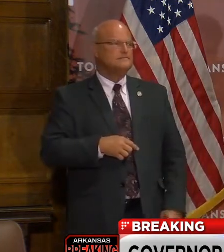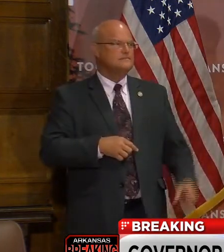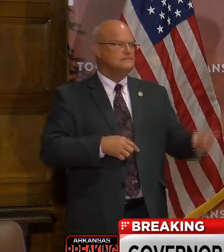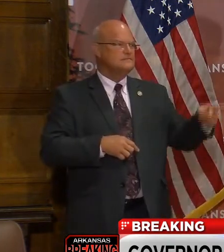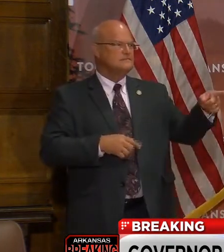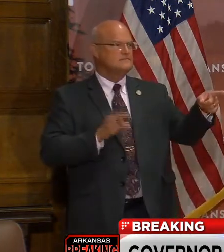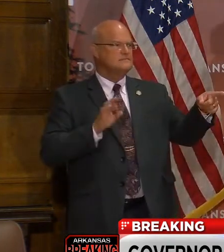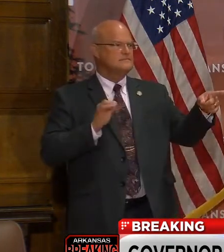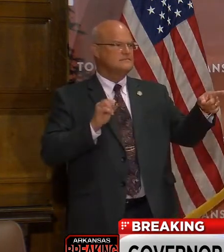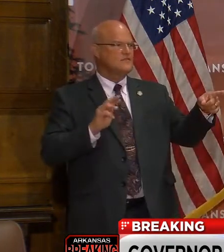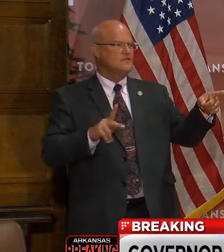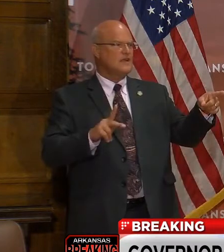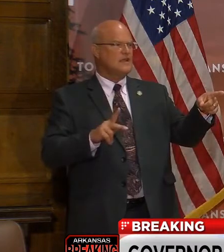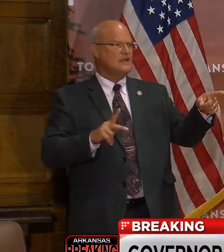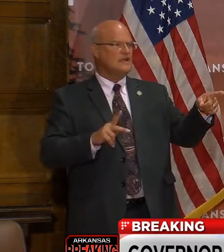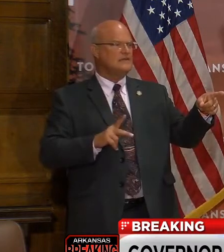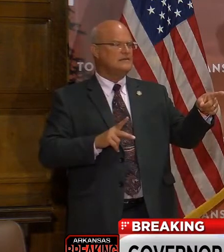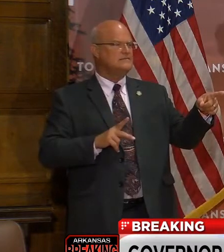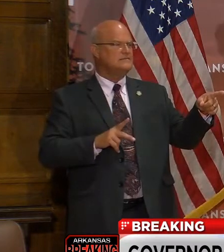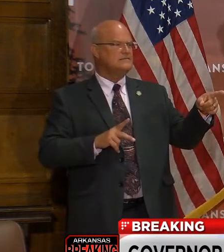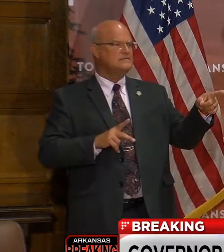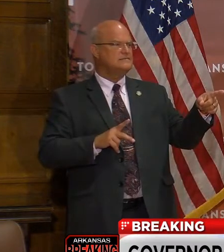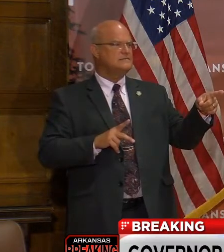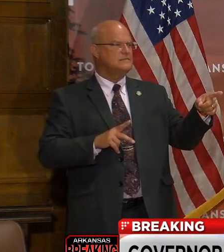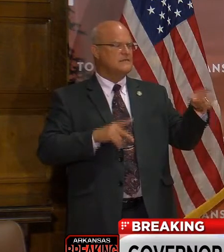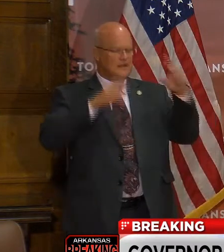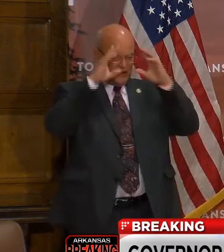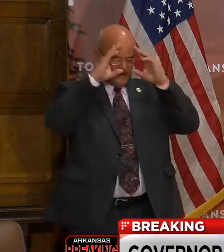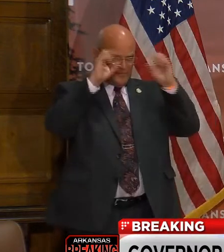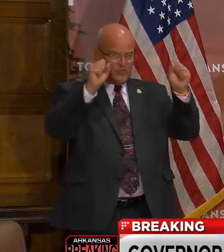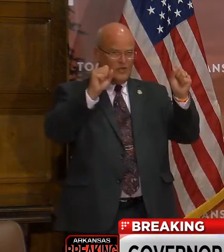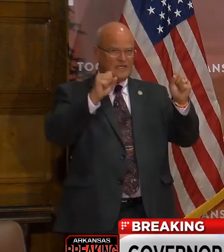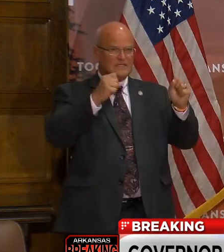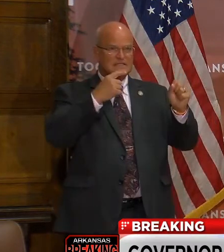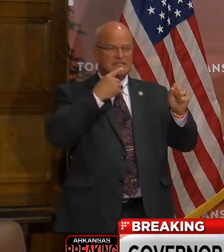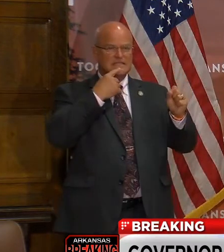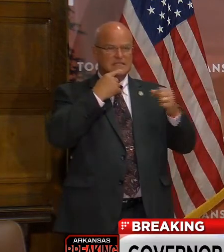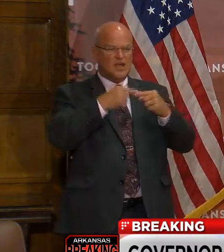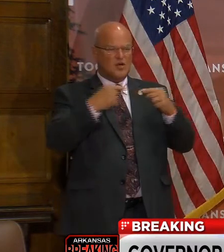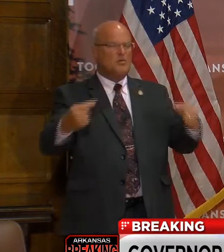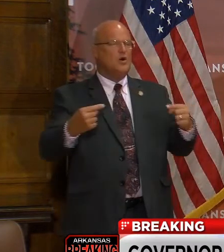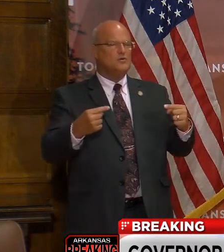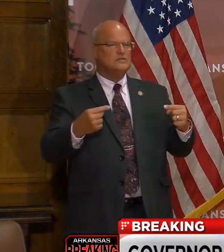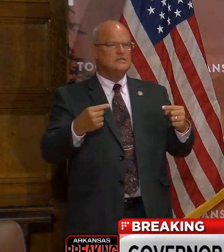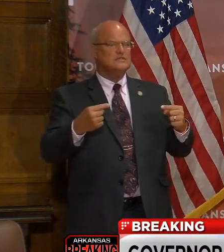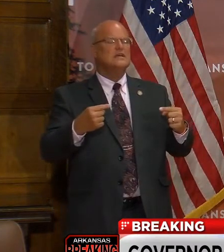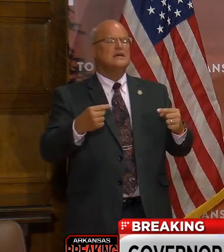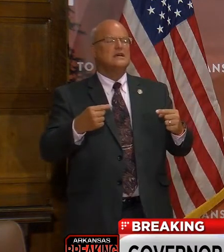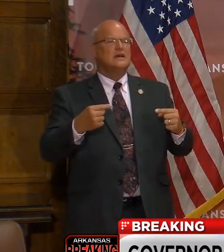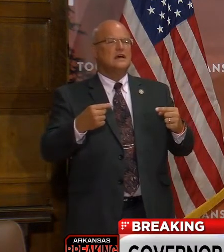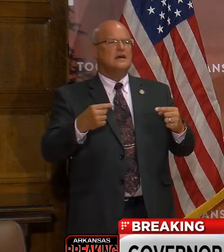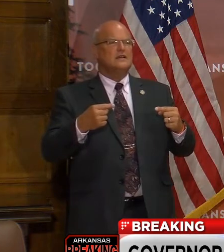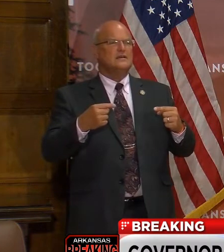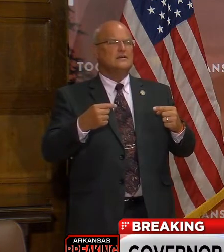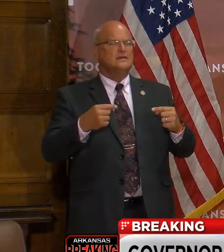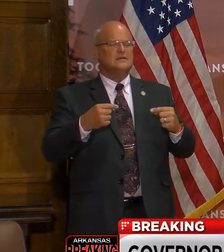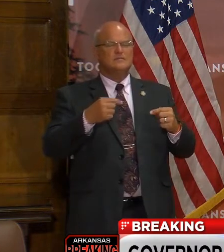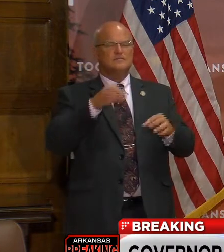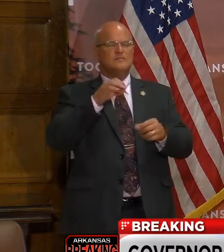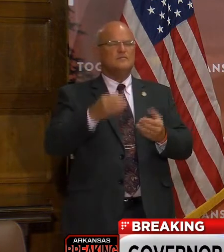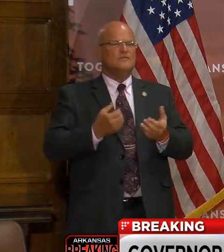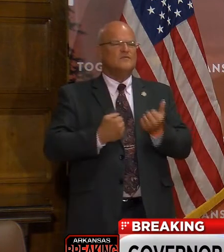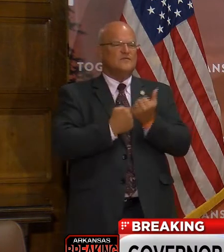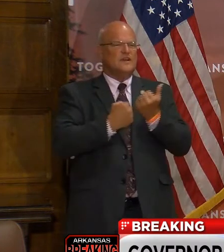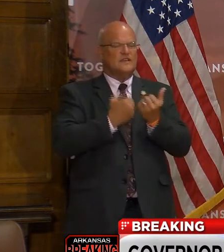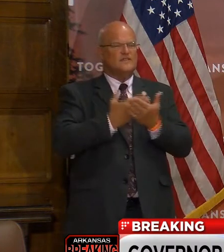Frank. The president opposes extra funding for the post office to help with the elections. Today,